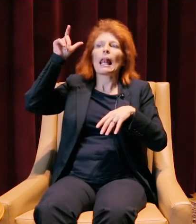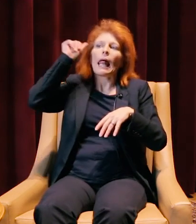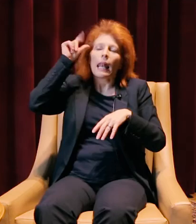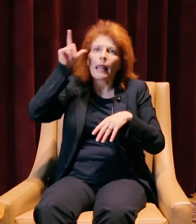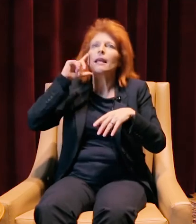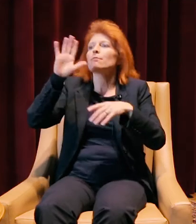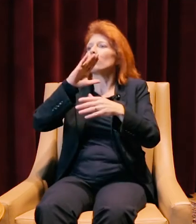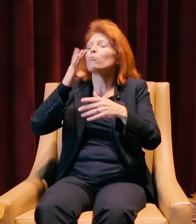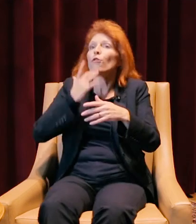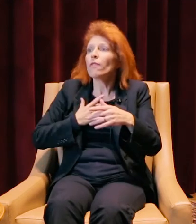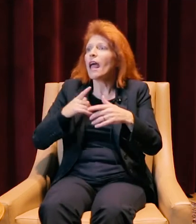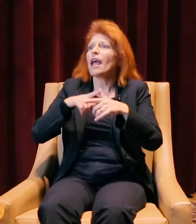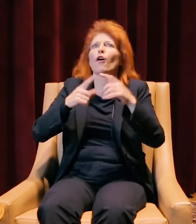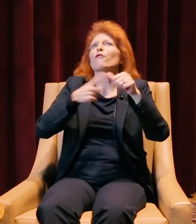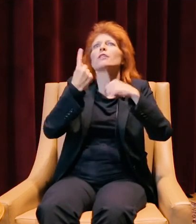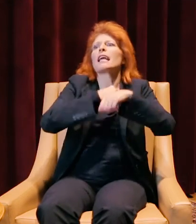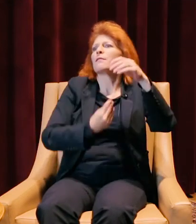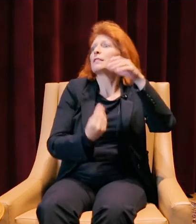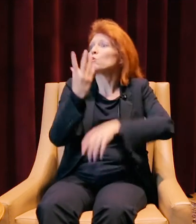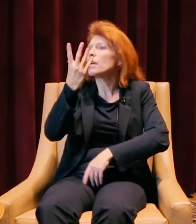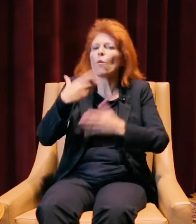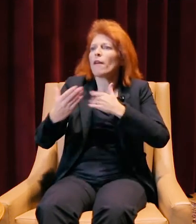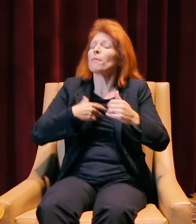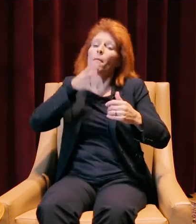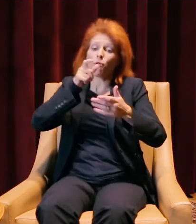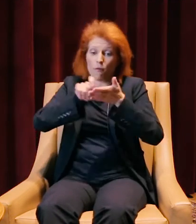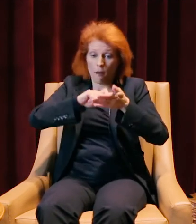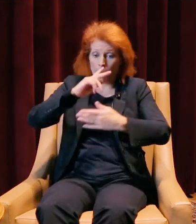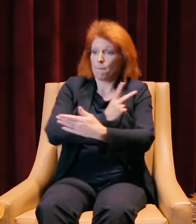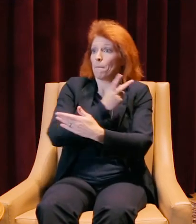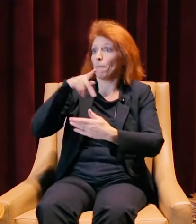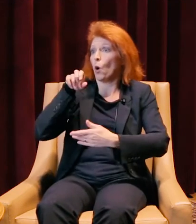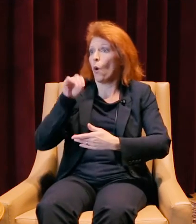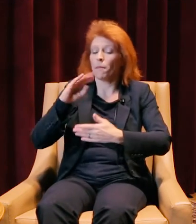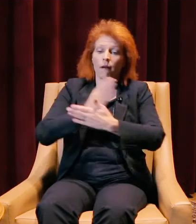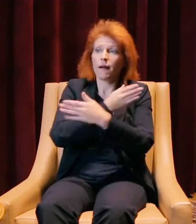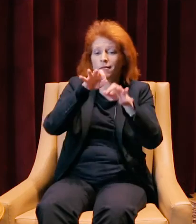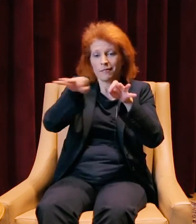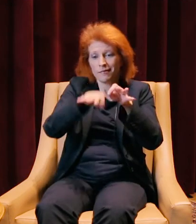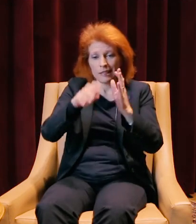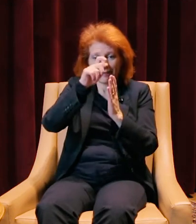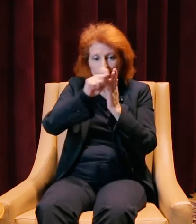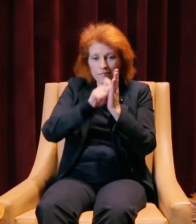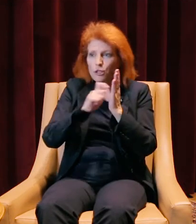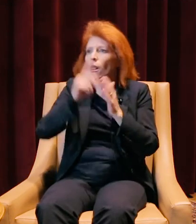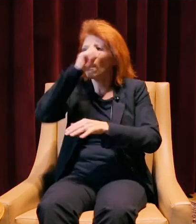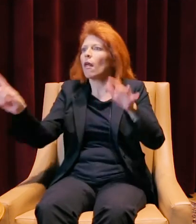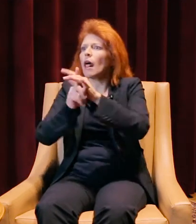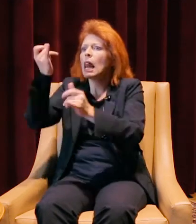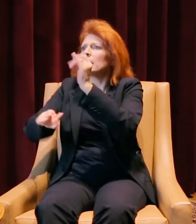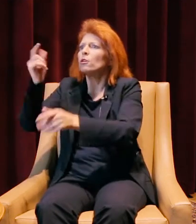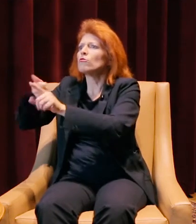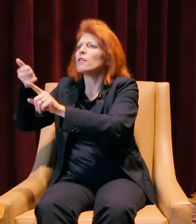day of spring, my mother would write poems, several stanzas that on the fly that I would have